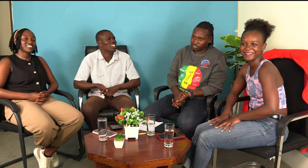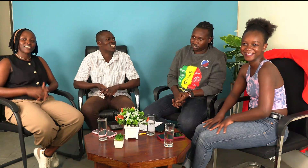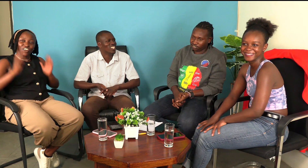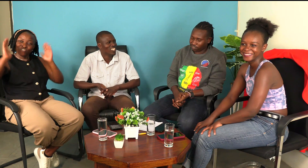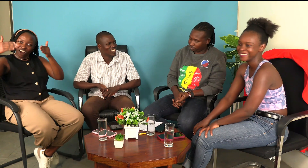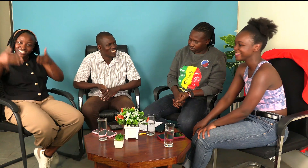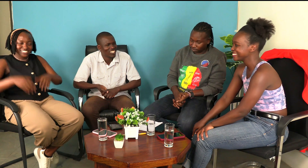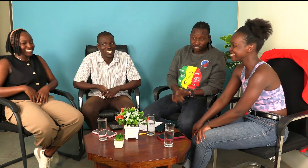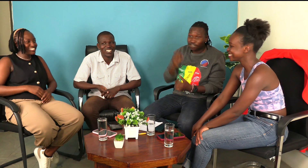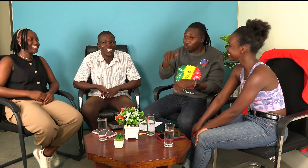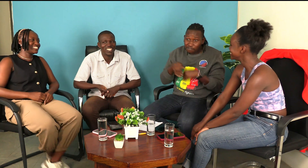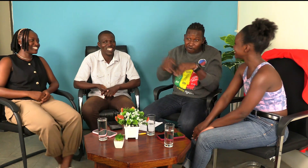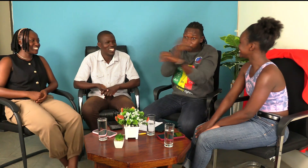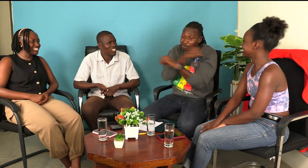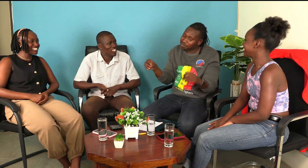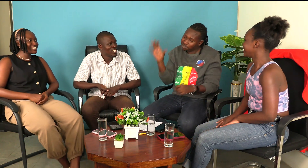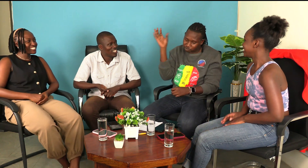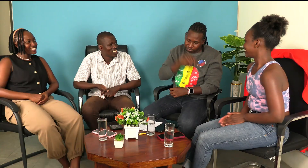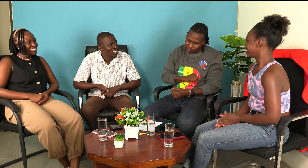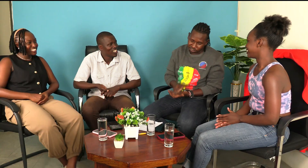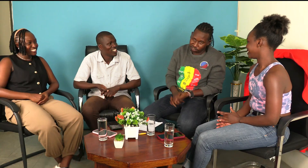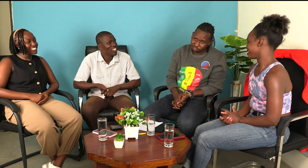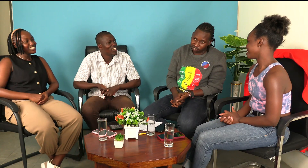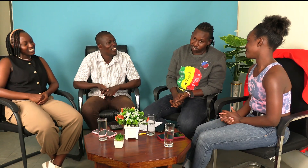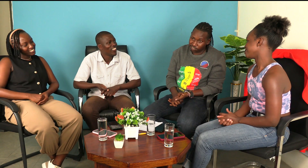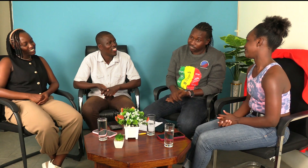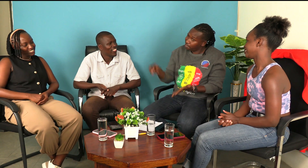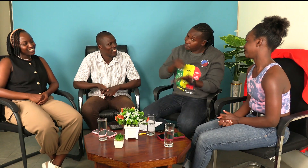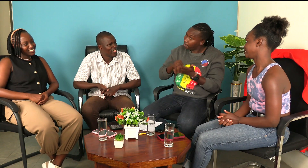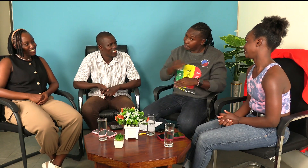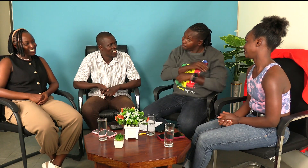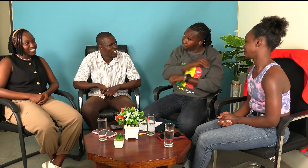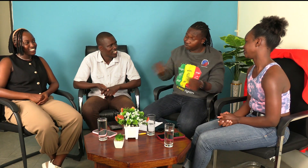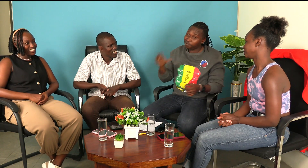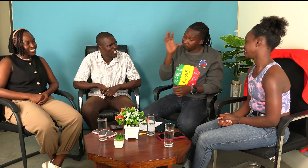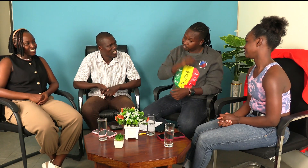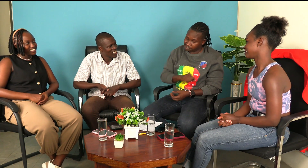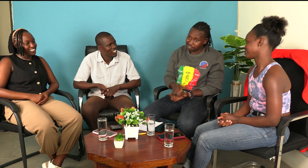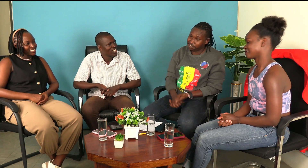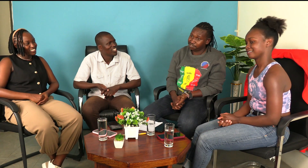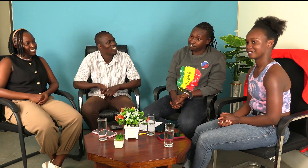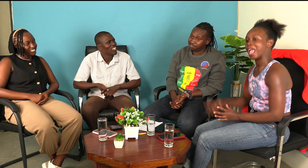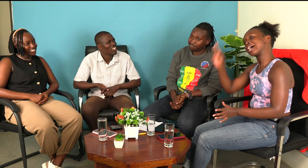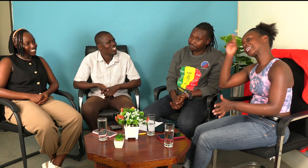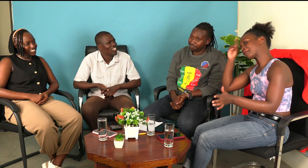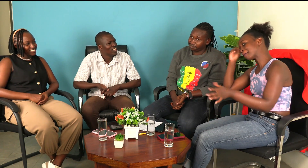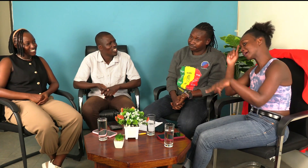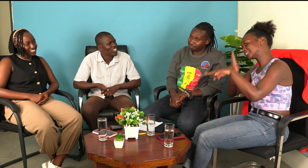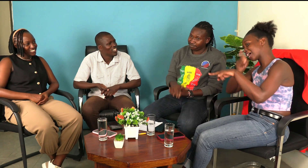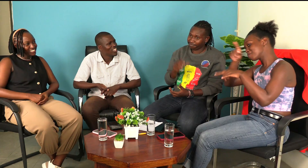just around and came back to the video, you missed something. If you did not follow, you missed something. All right. And if you're not